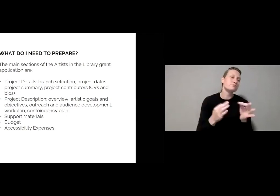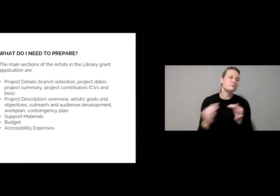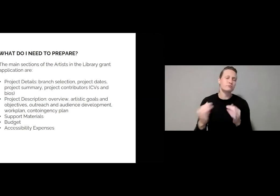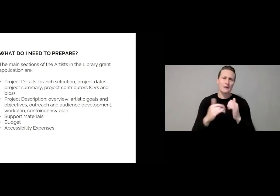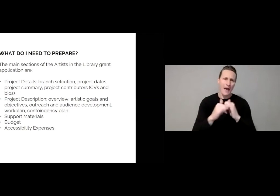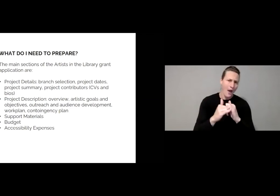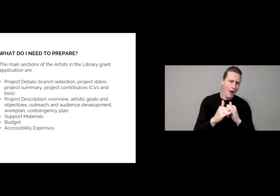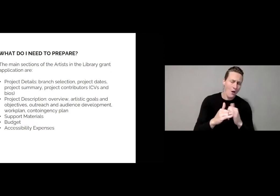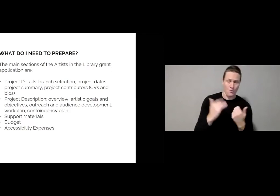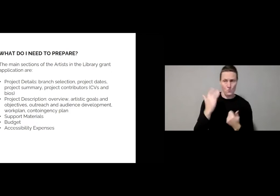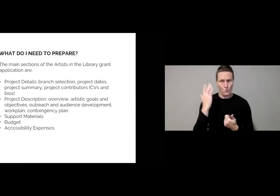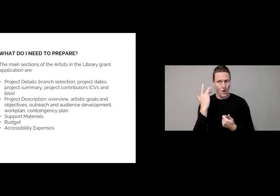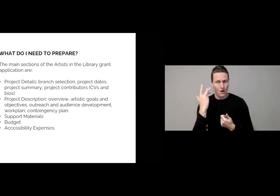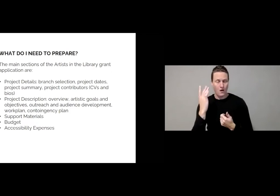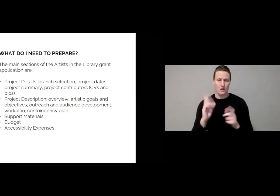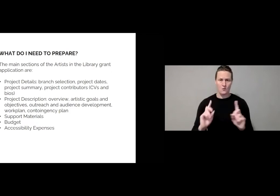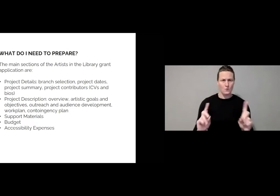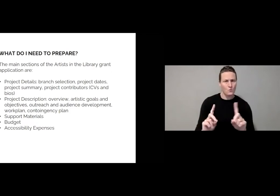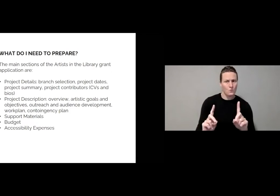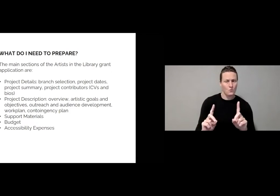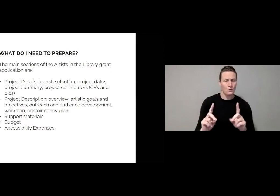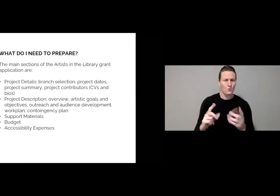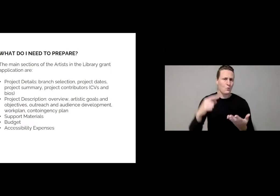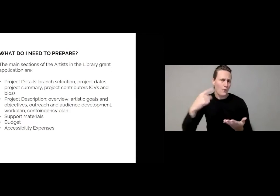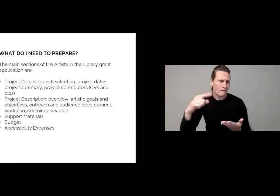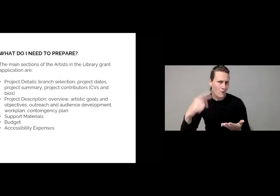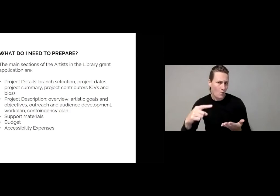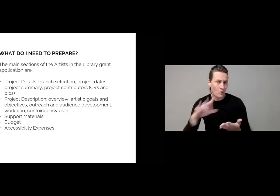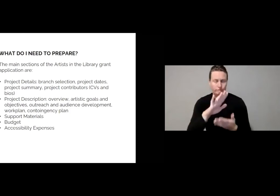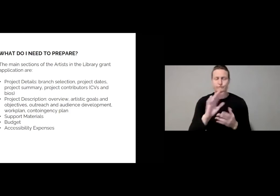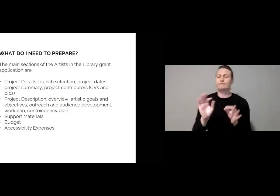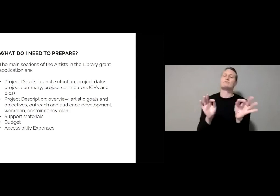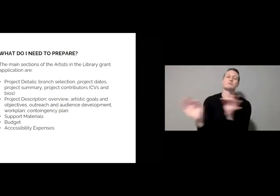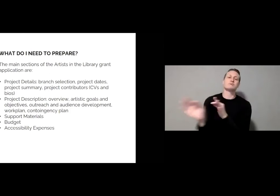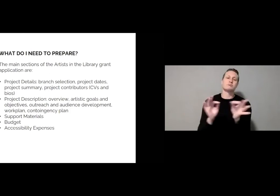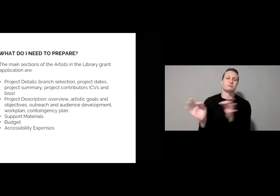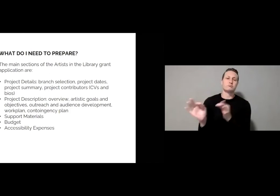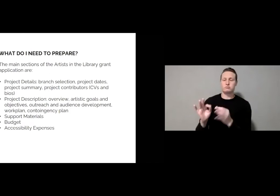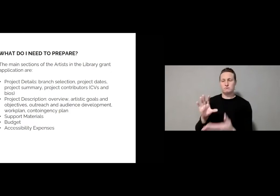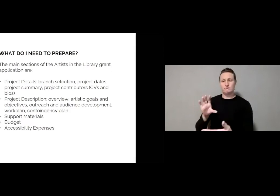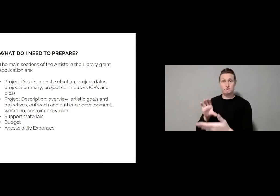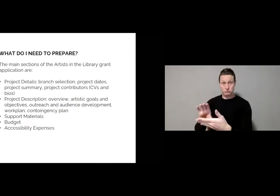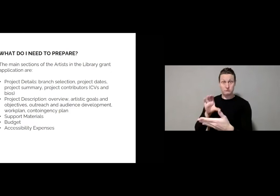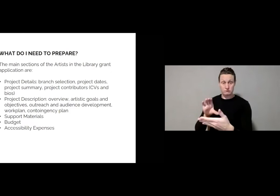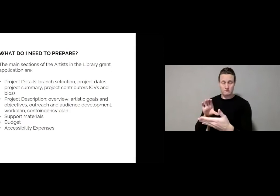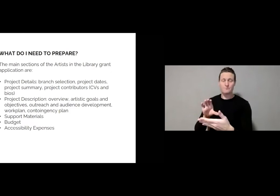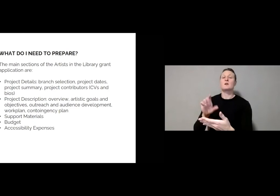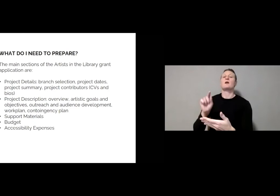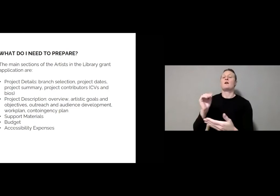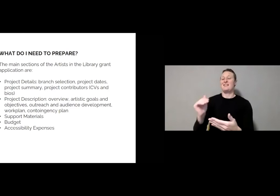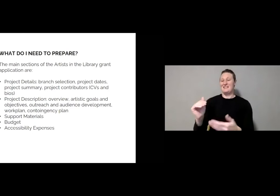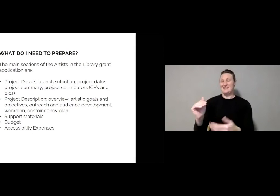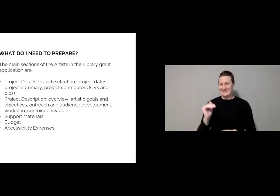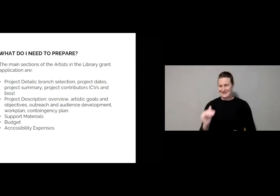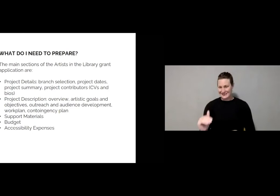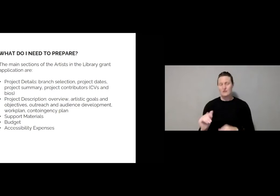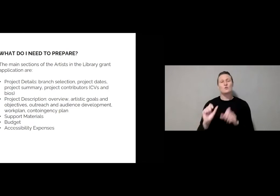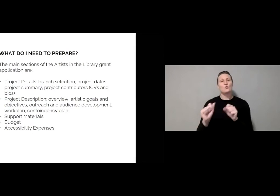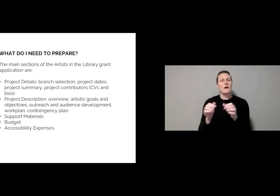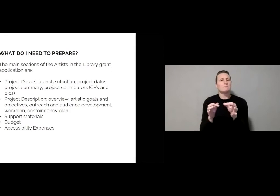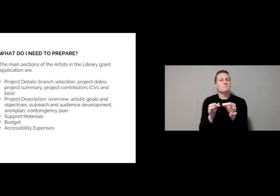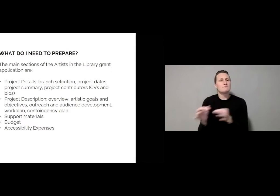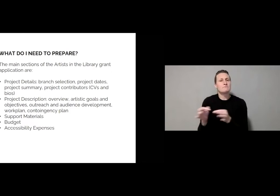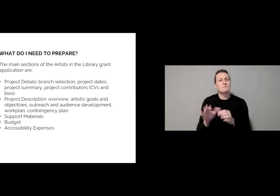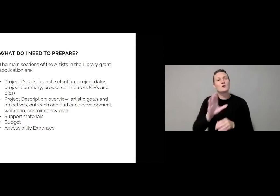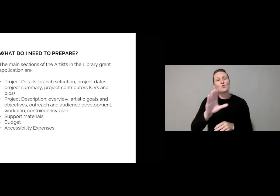where and what of your project. There's also a section that you can discuss your artistic goals and objectives. This is sort of